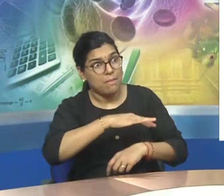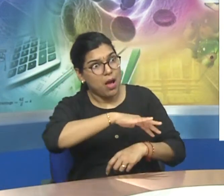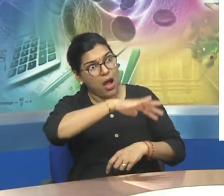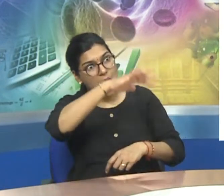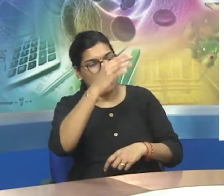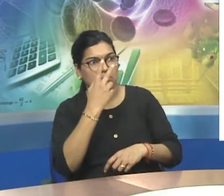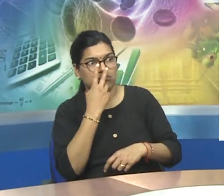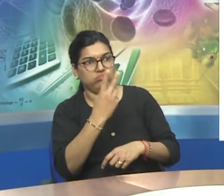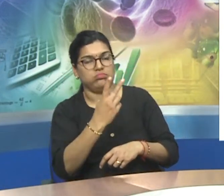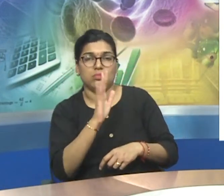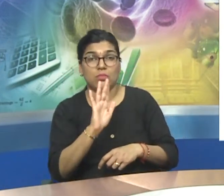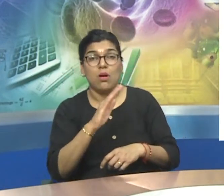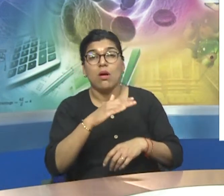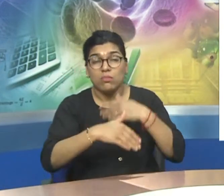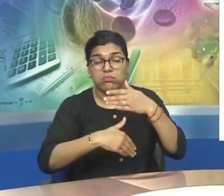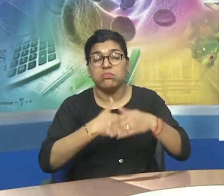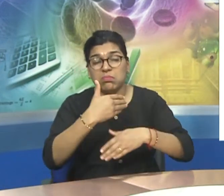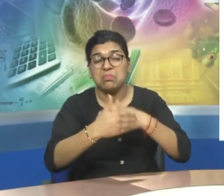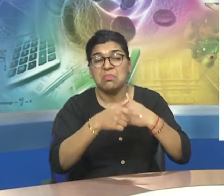Wherever they are,